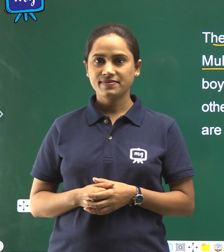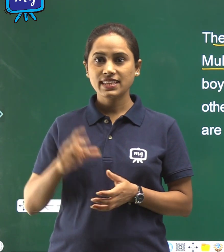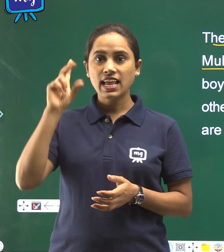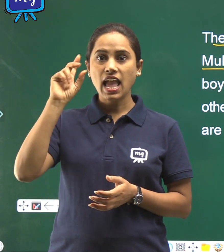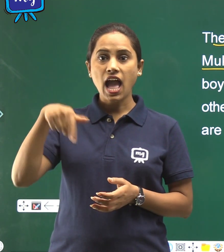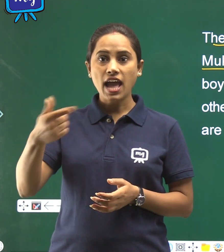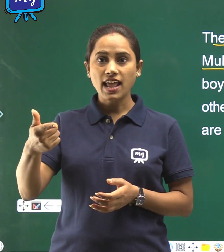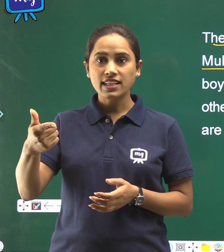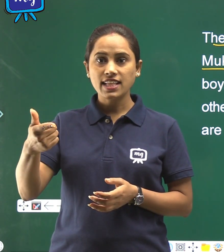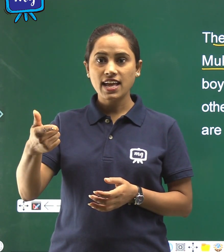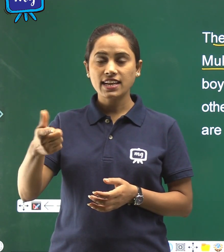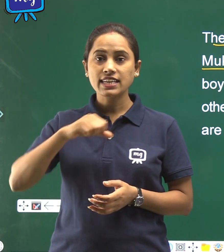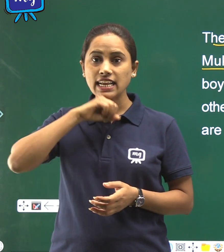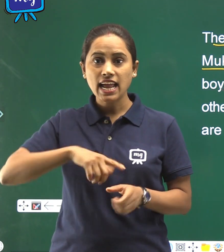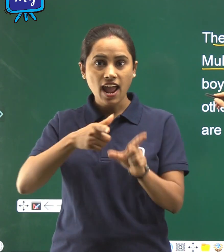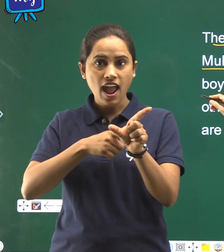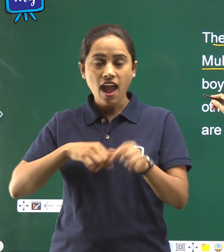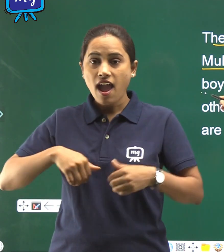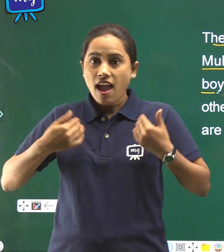another young boy.